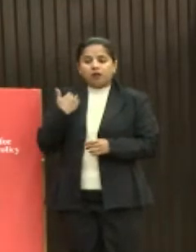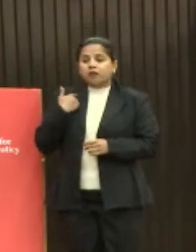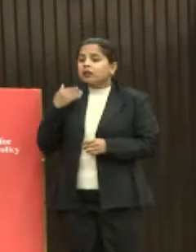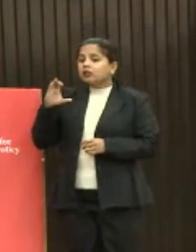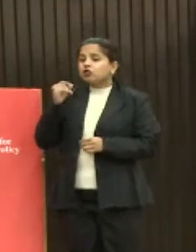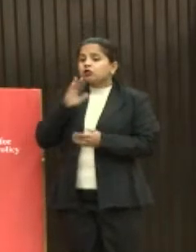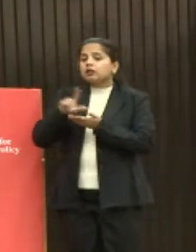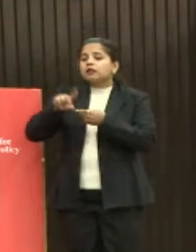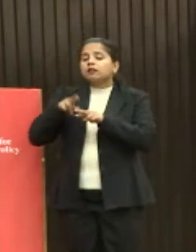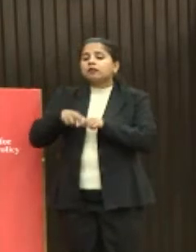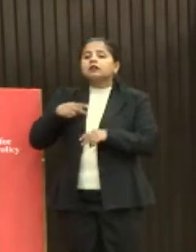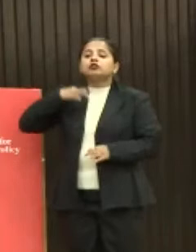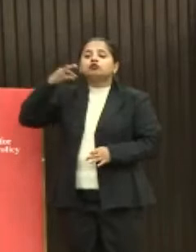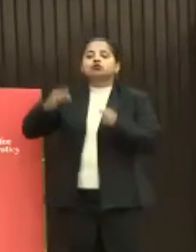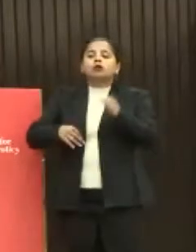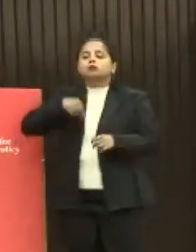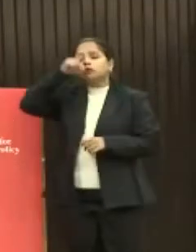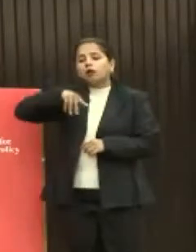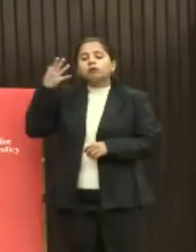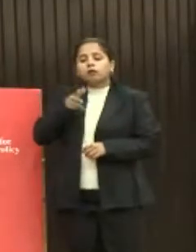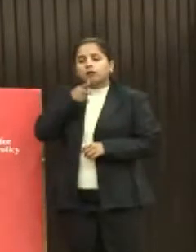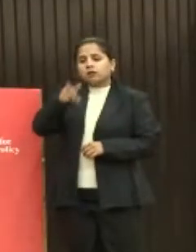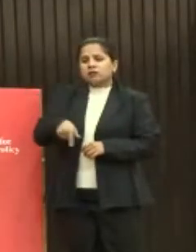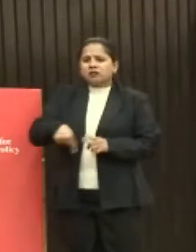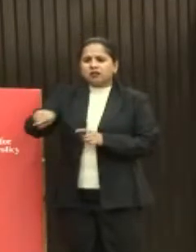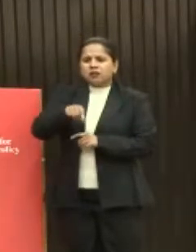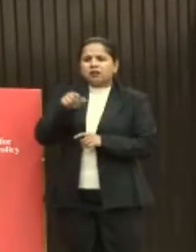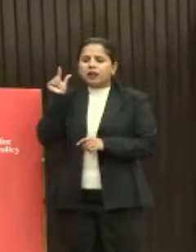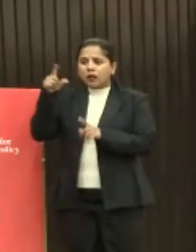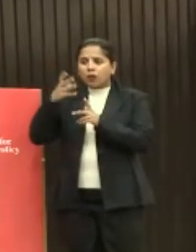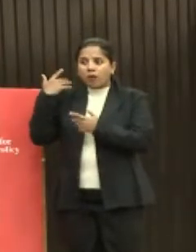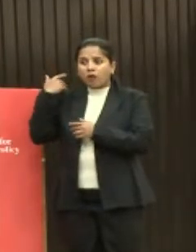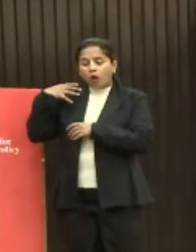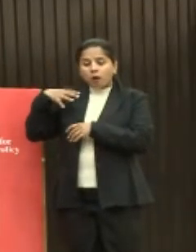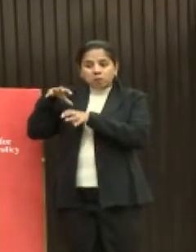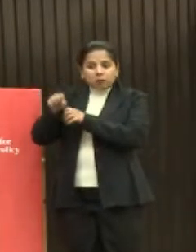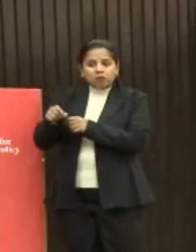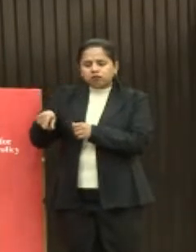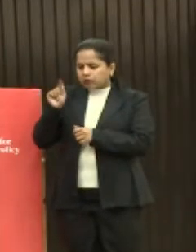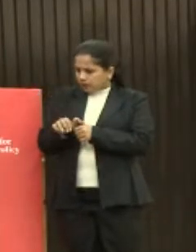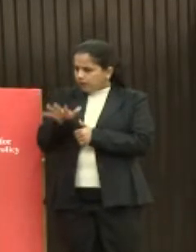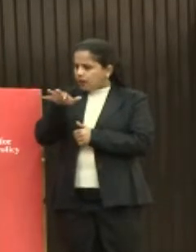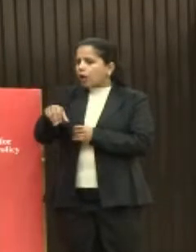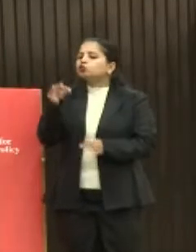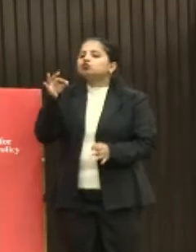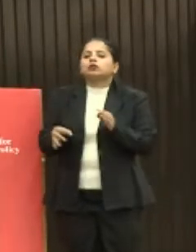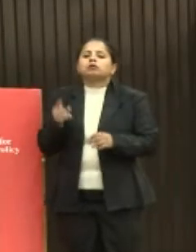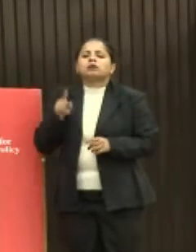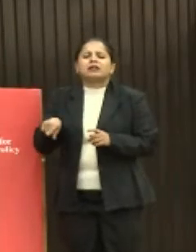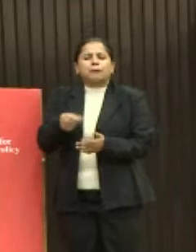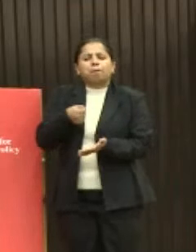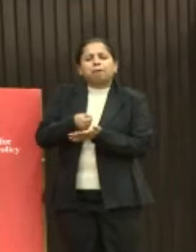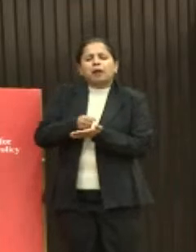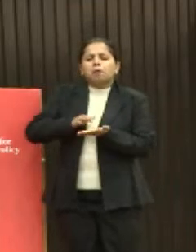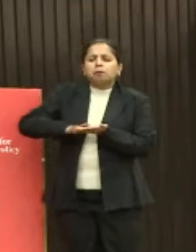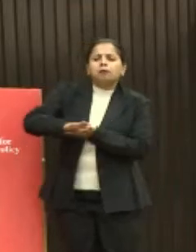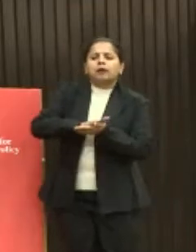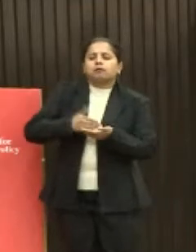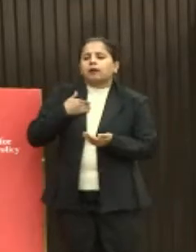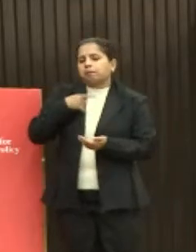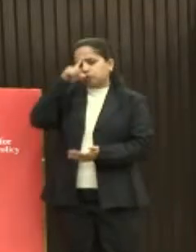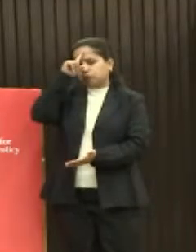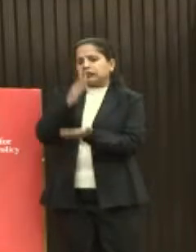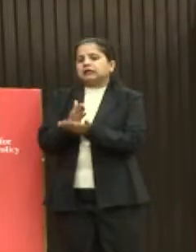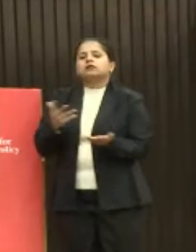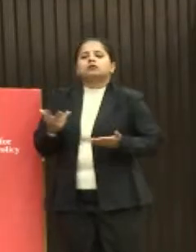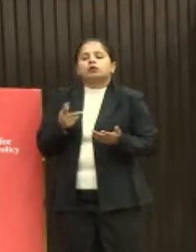India also saying that decolonization must mean access to justice. Decolonization at a very basic level, we all at Vidhi believe, should